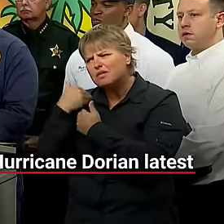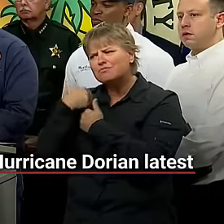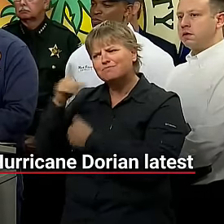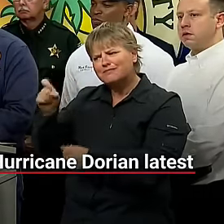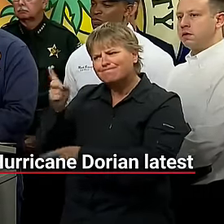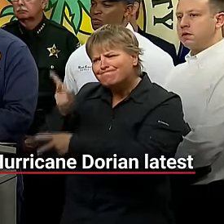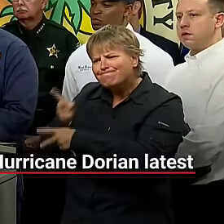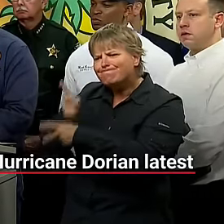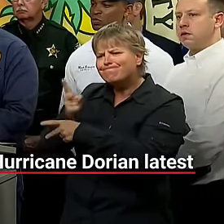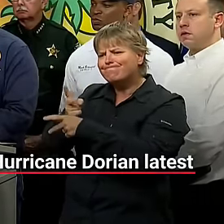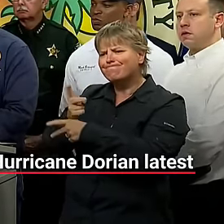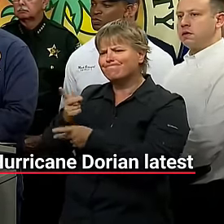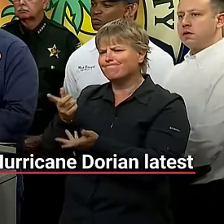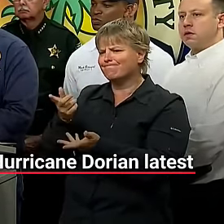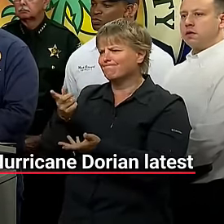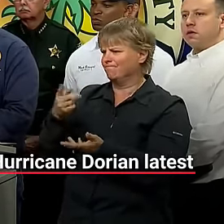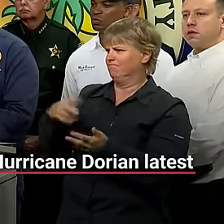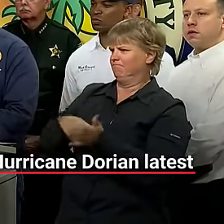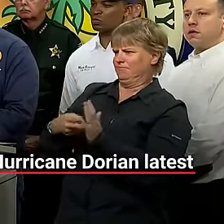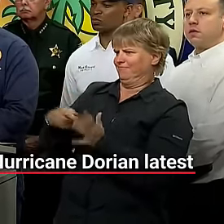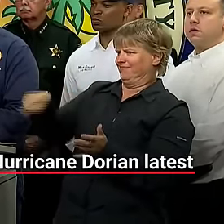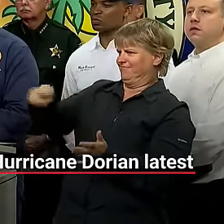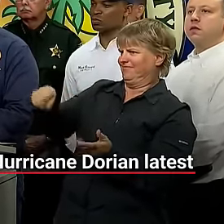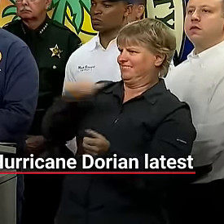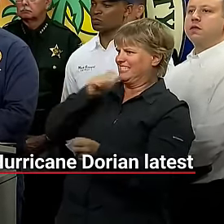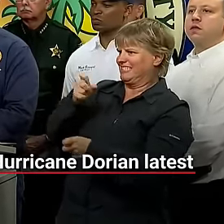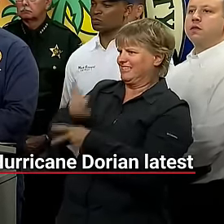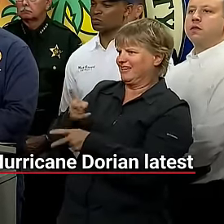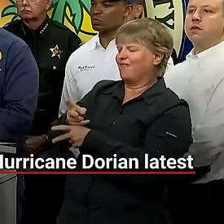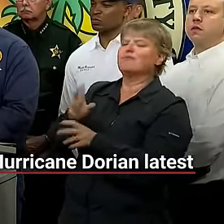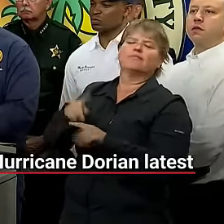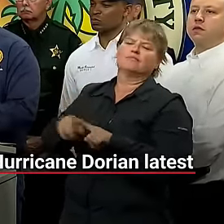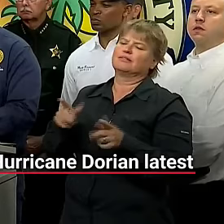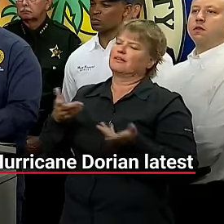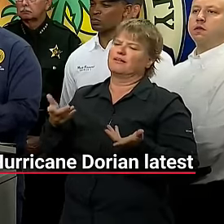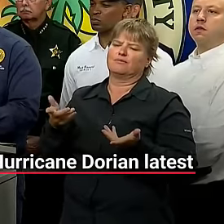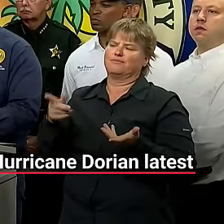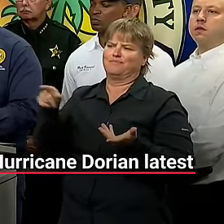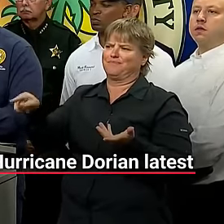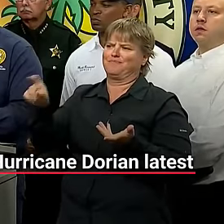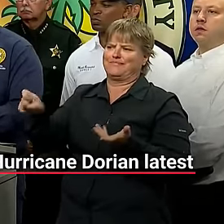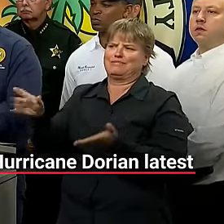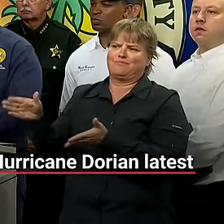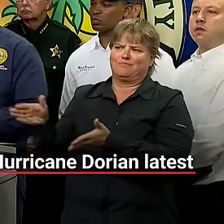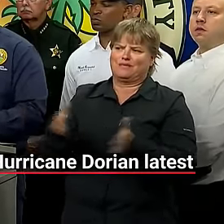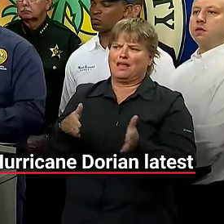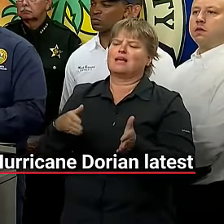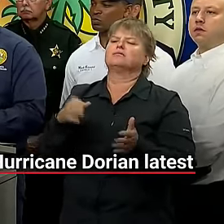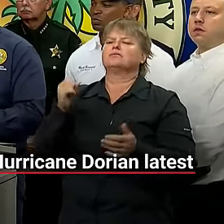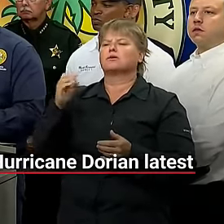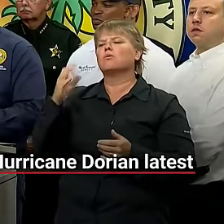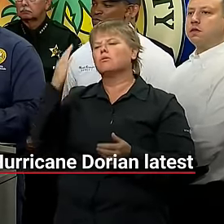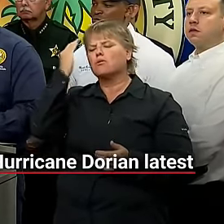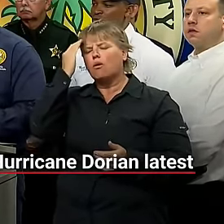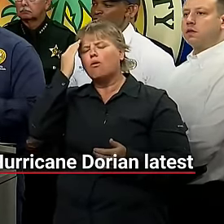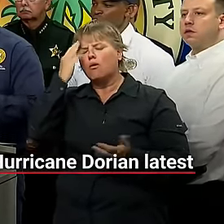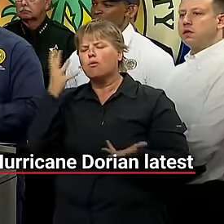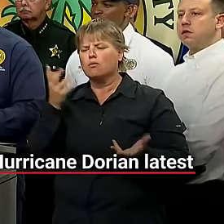make sure that you have a plan in place to protect those folks. I mean, you know, at this point, you could lose